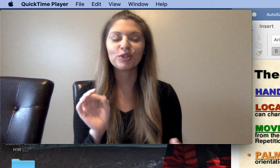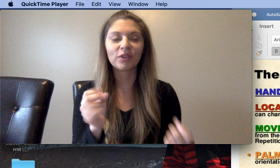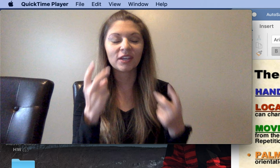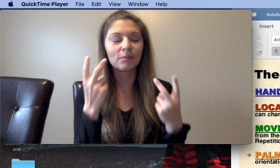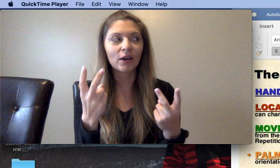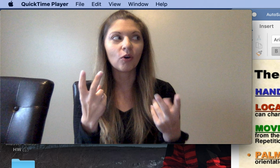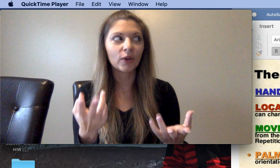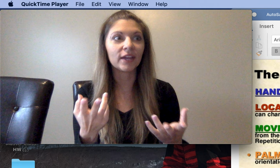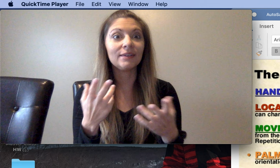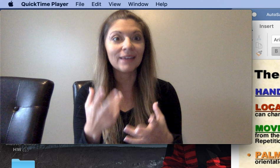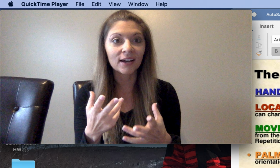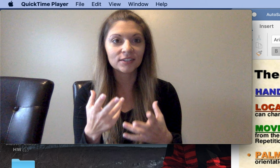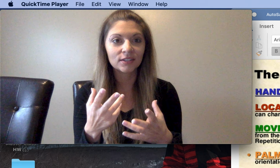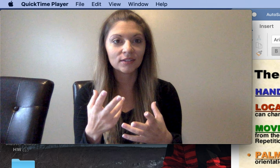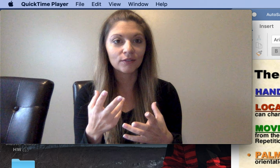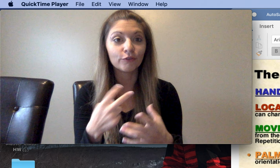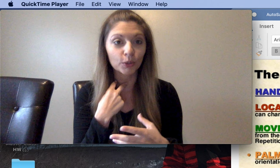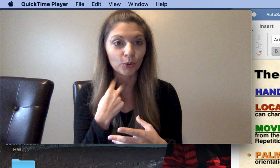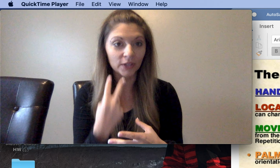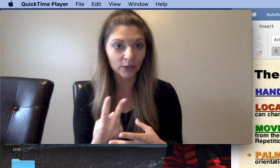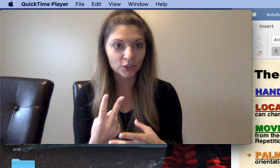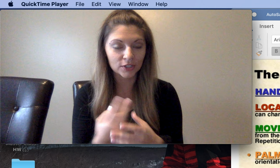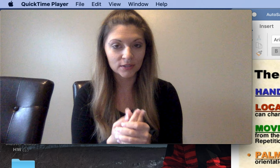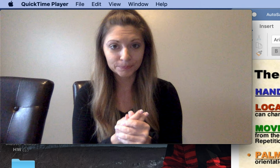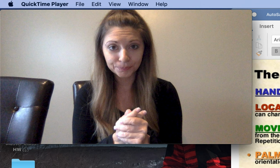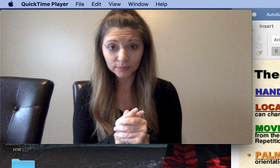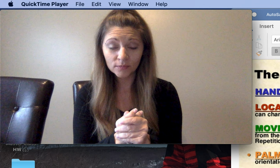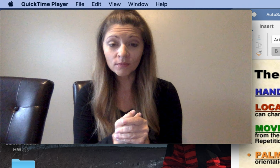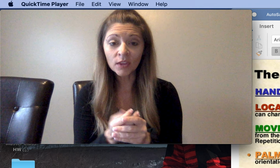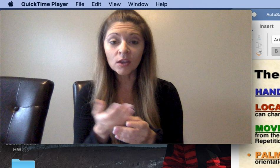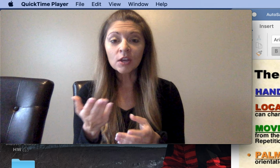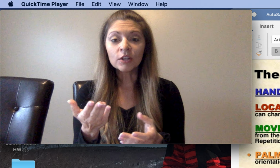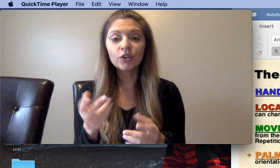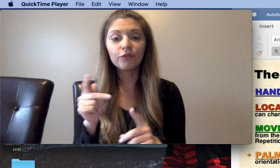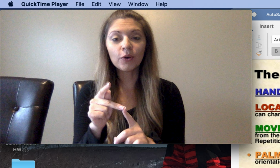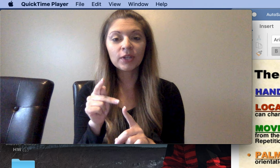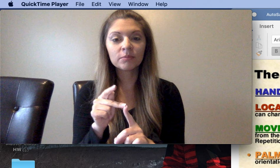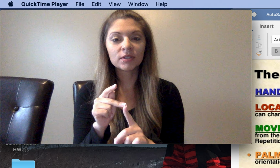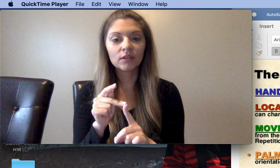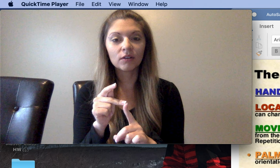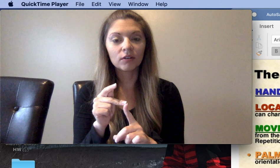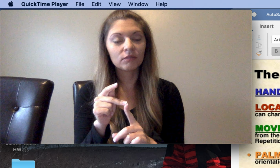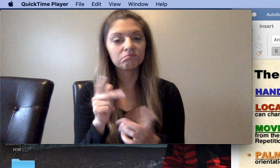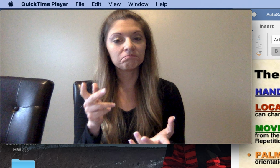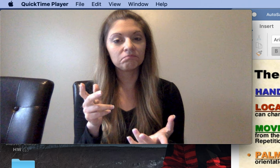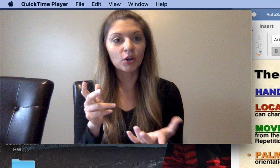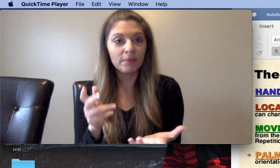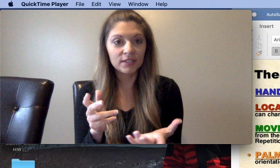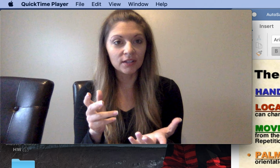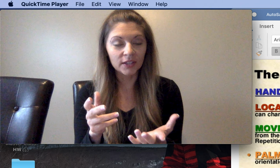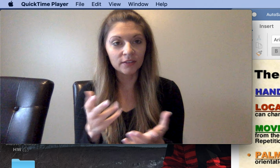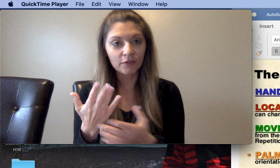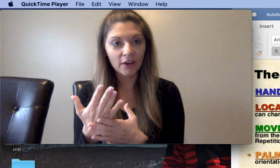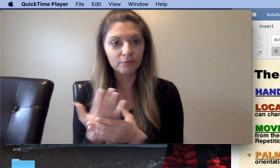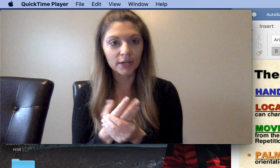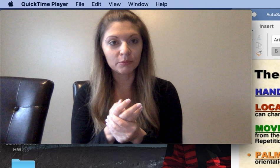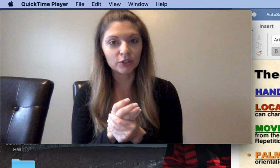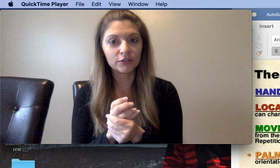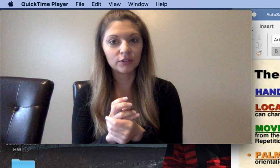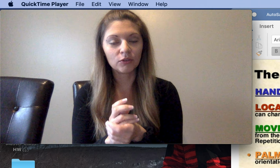accurate when you're thinking about, not verbal languages. So phonemes are basically the